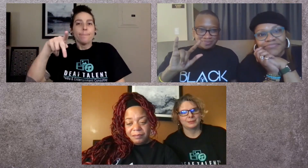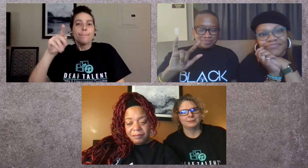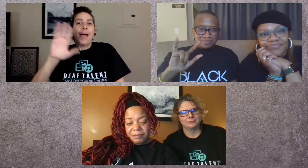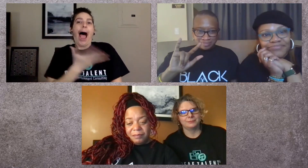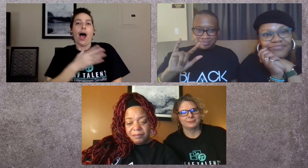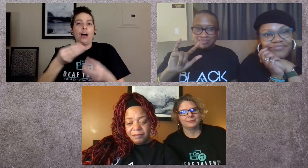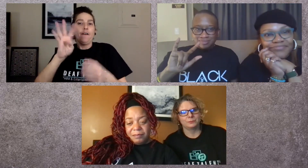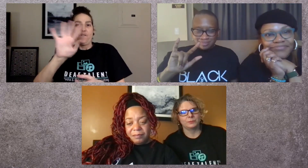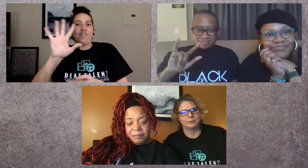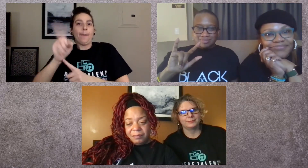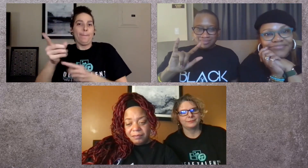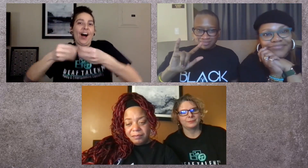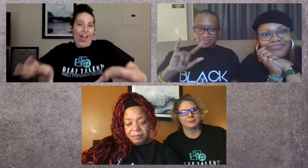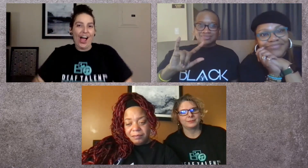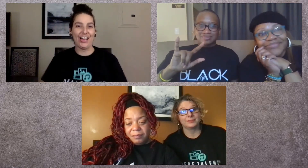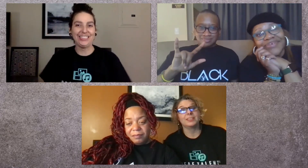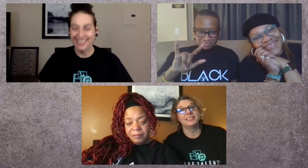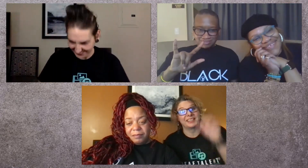event.